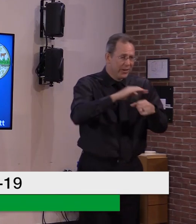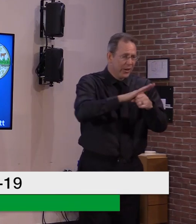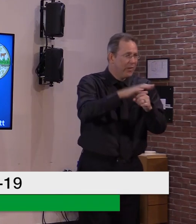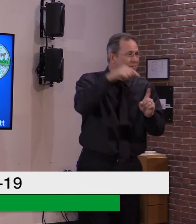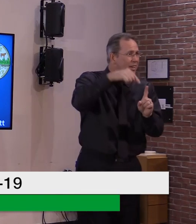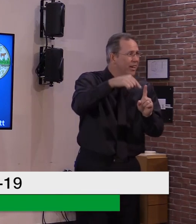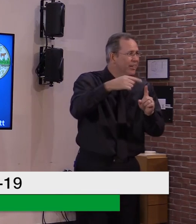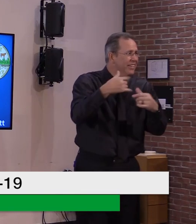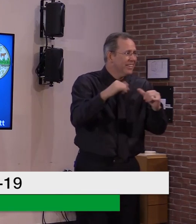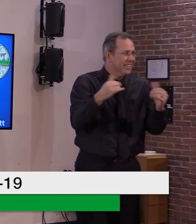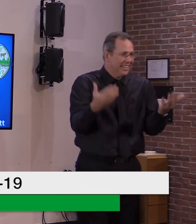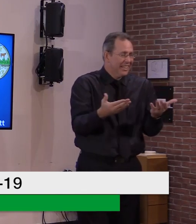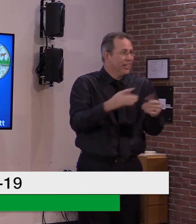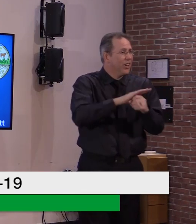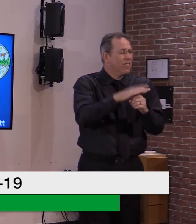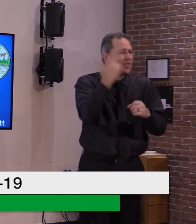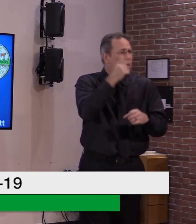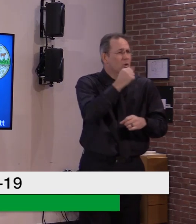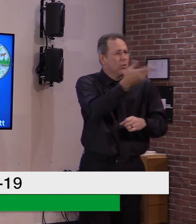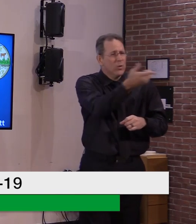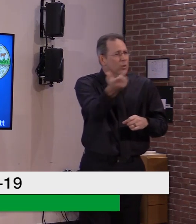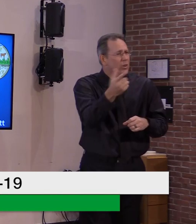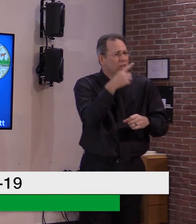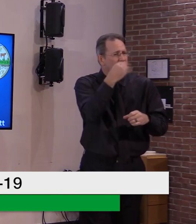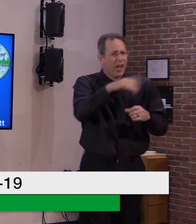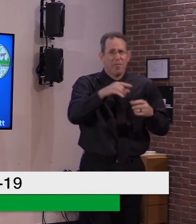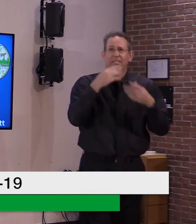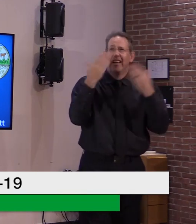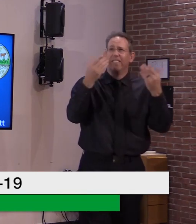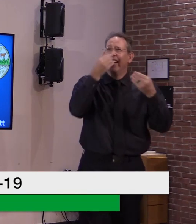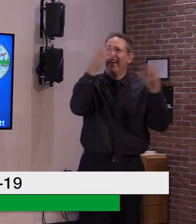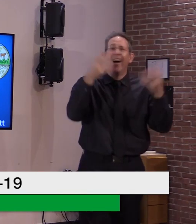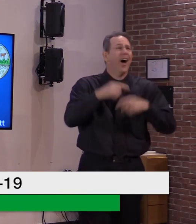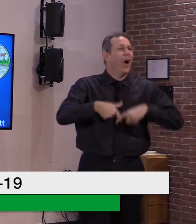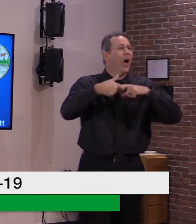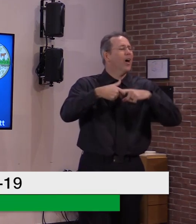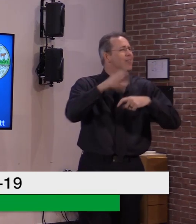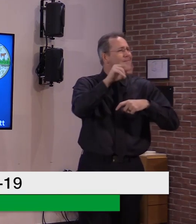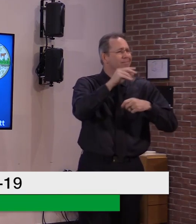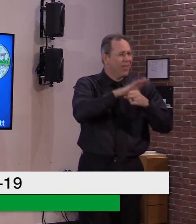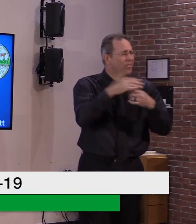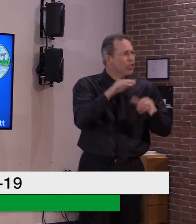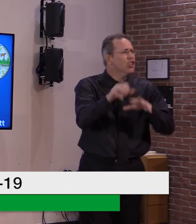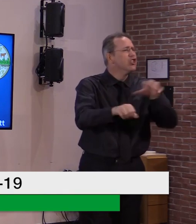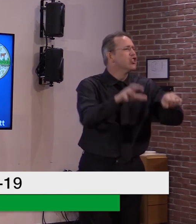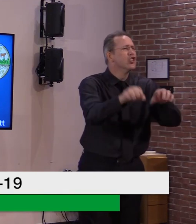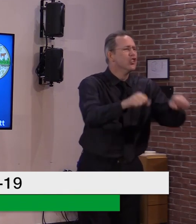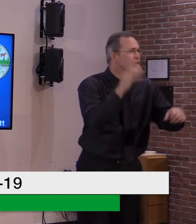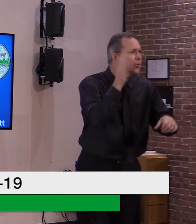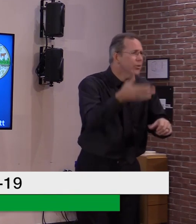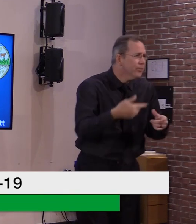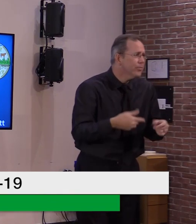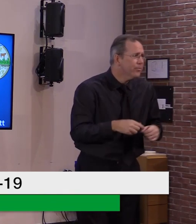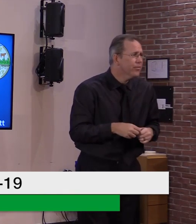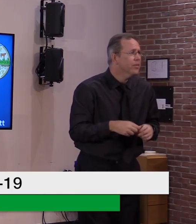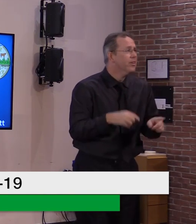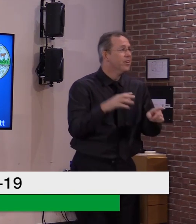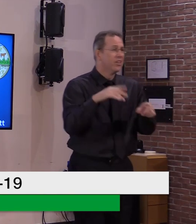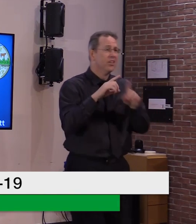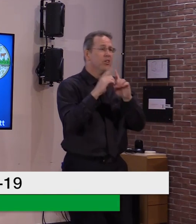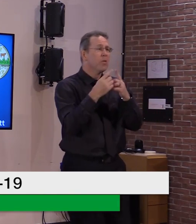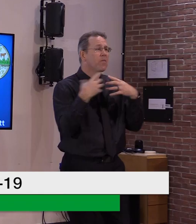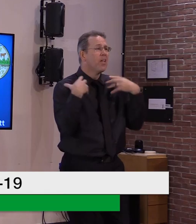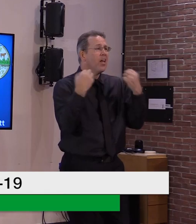so there are going to be numerous people in the health department the epi team and testers national guard